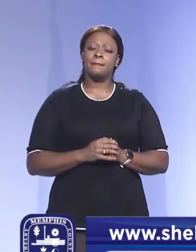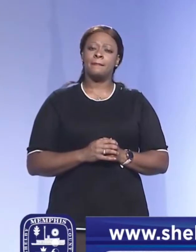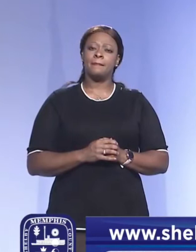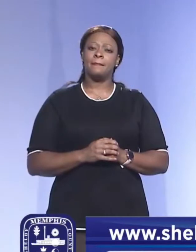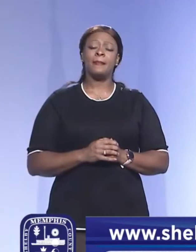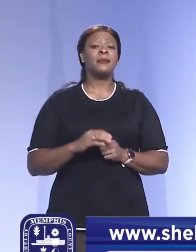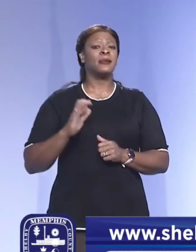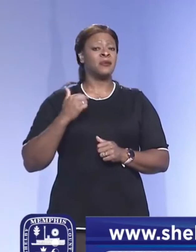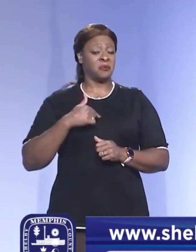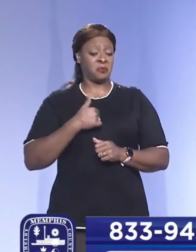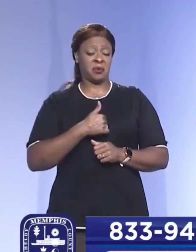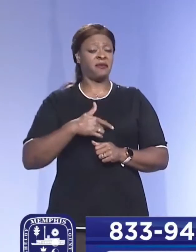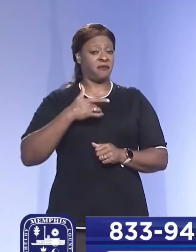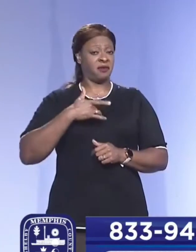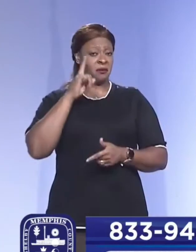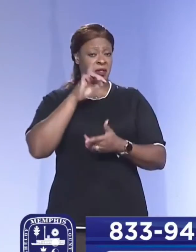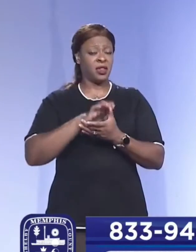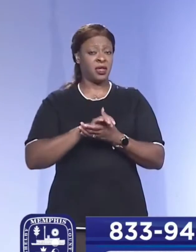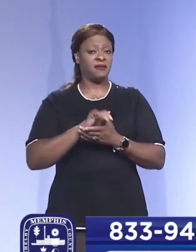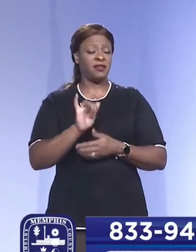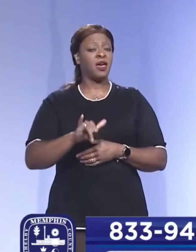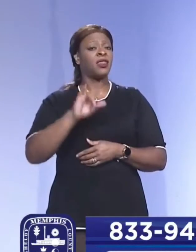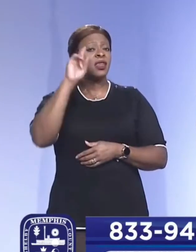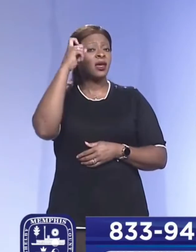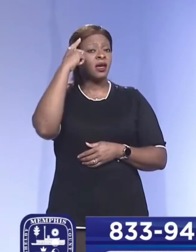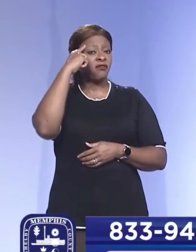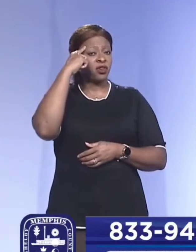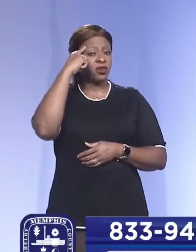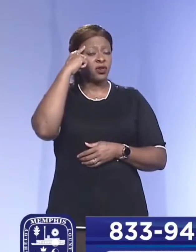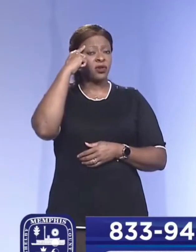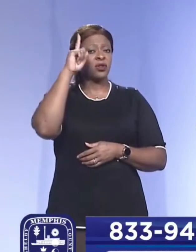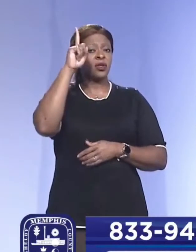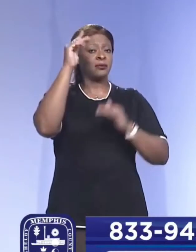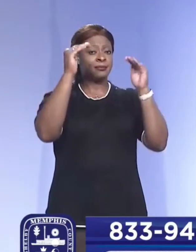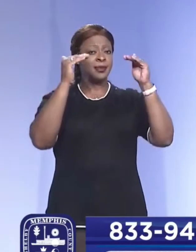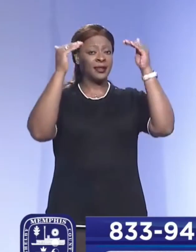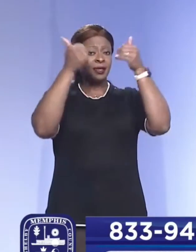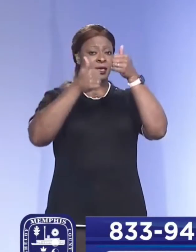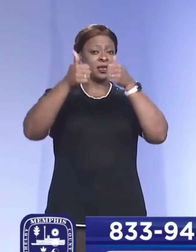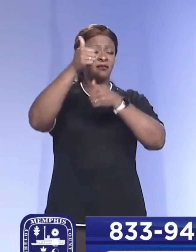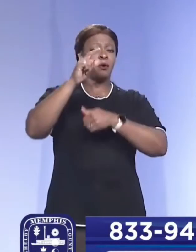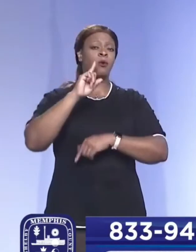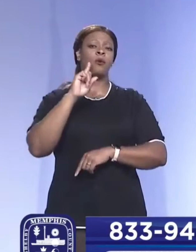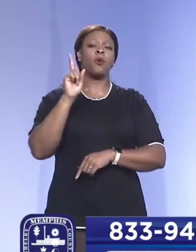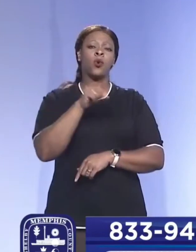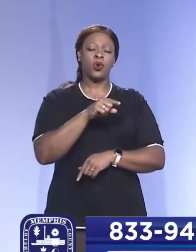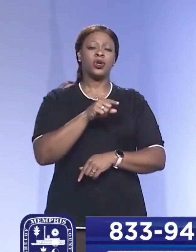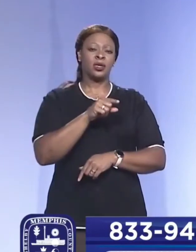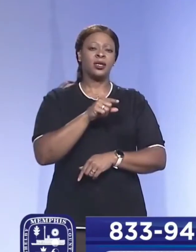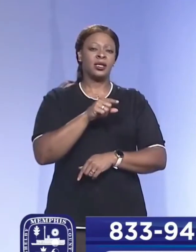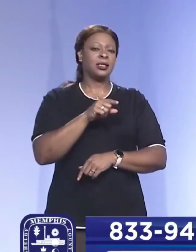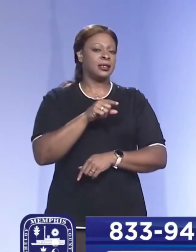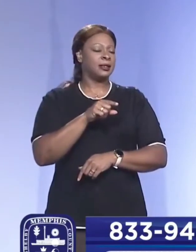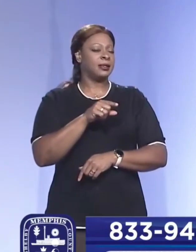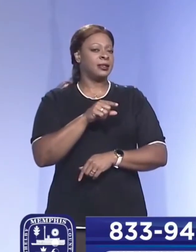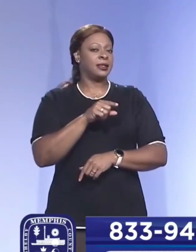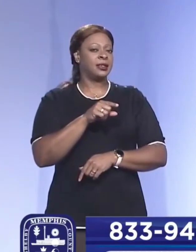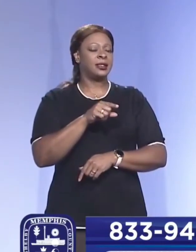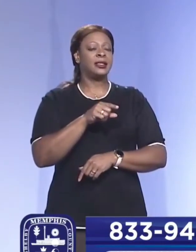it is our belief that the governor's executive order pretty much